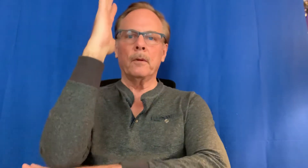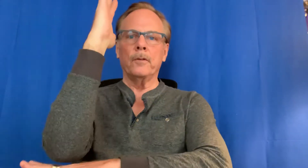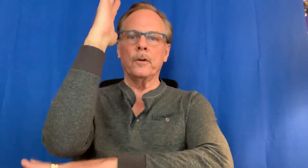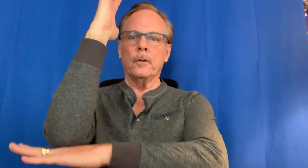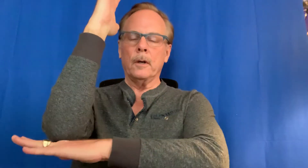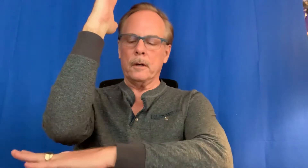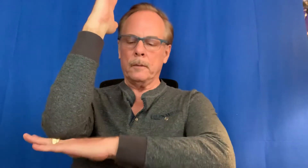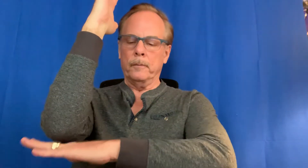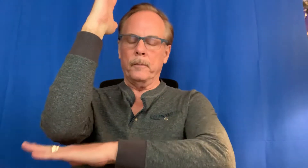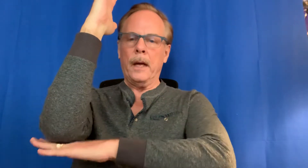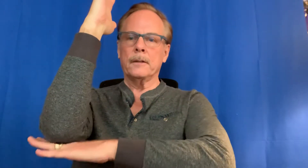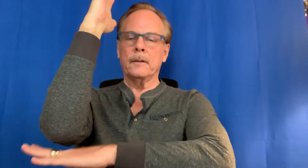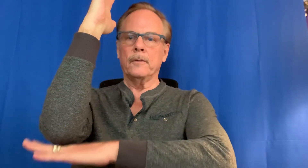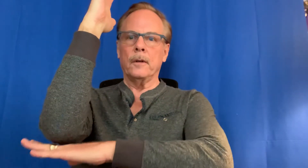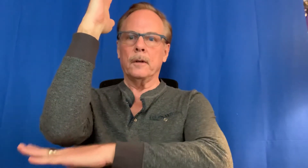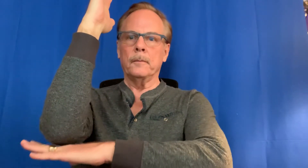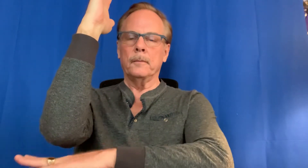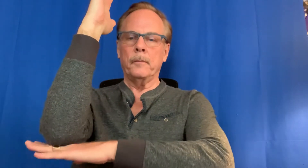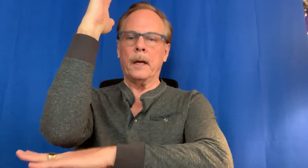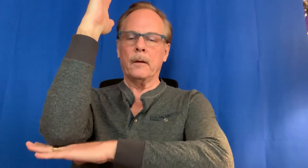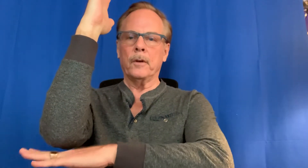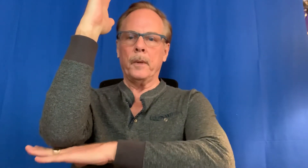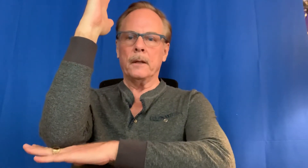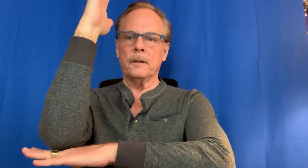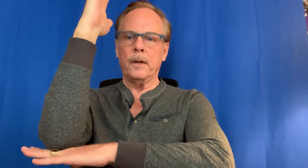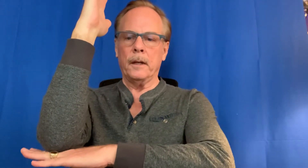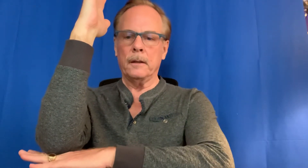your passive, back of your passive hand.